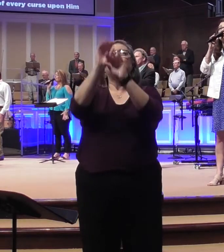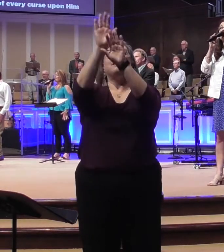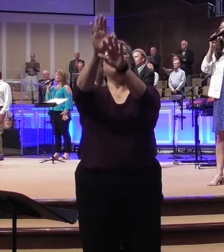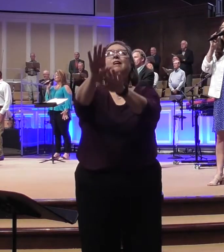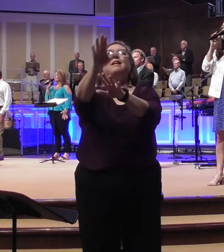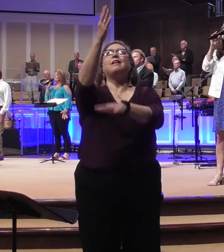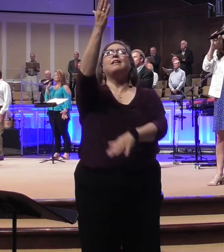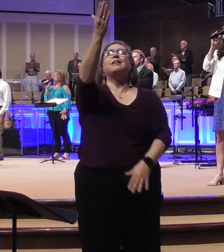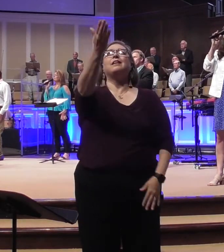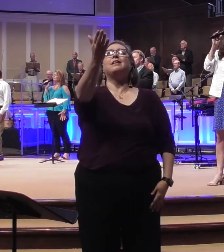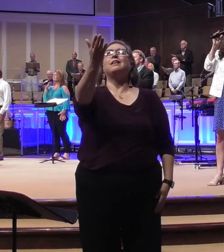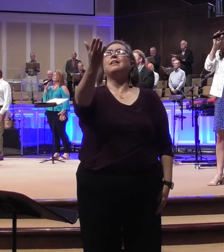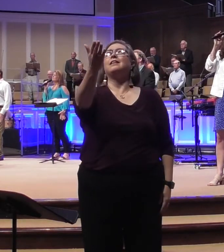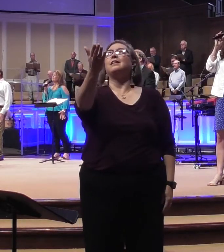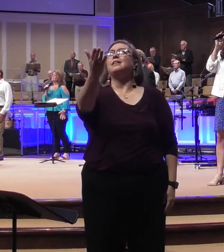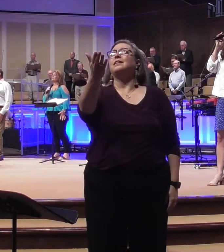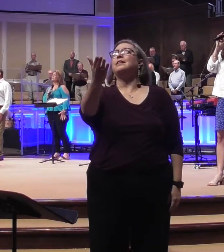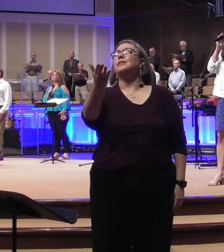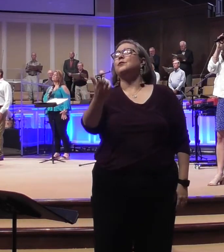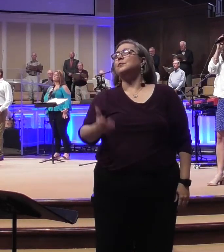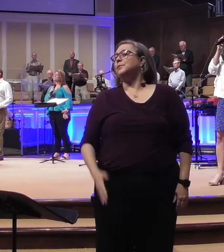upon him.